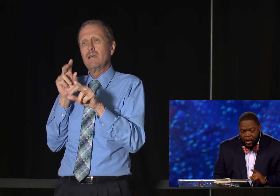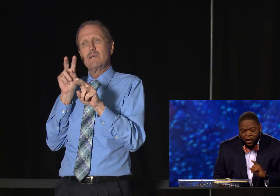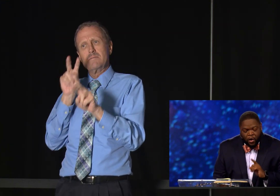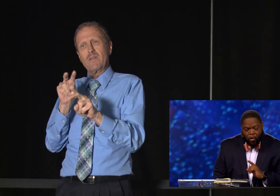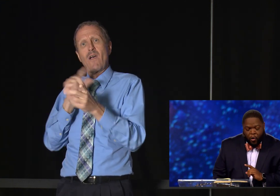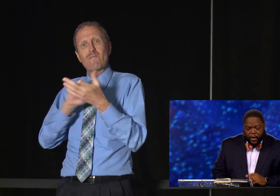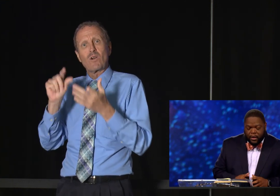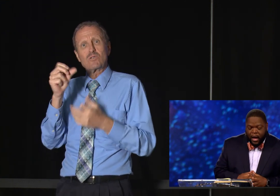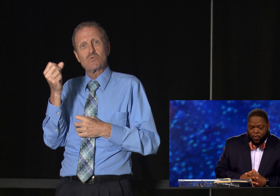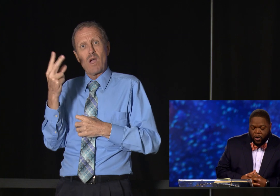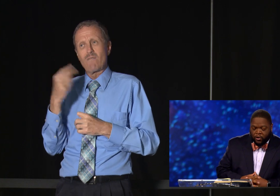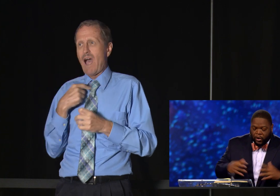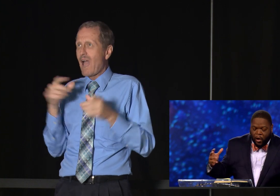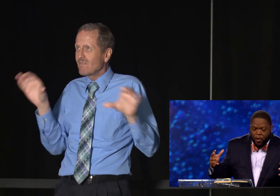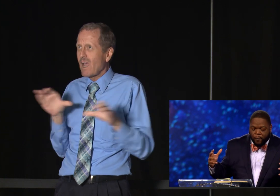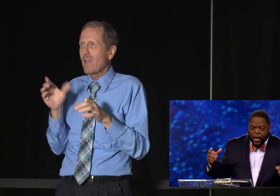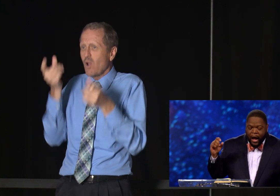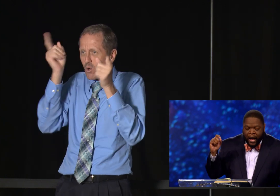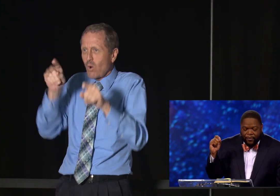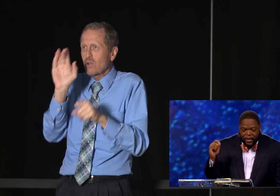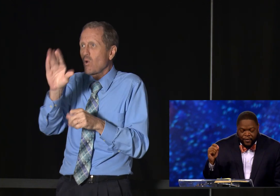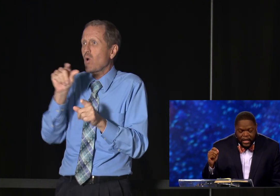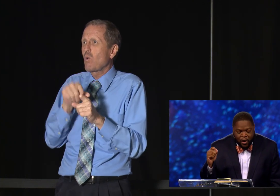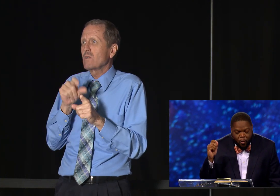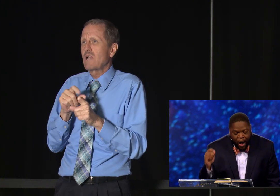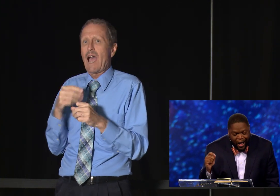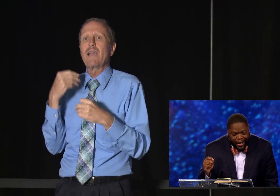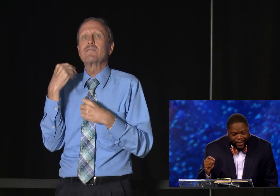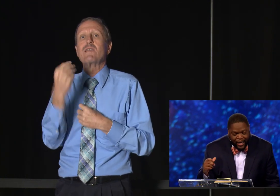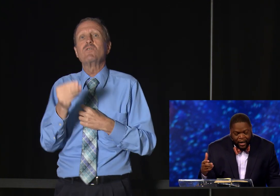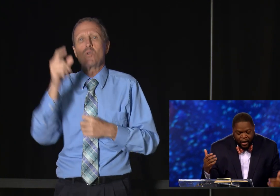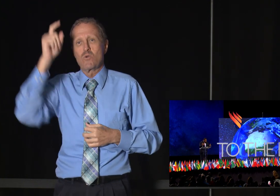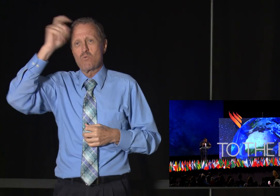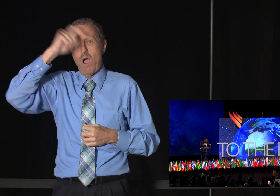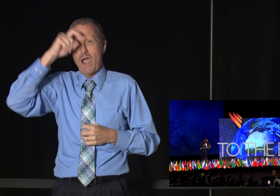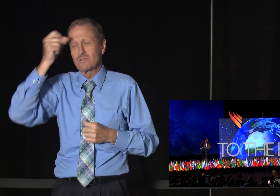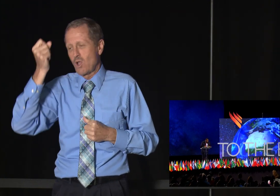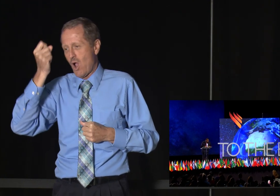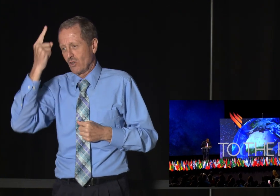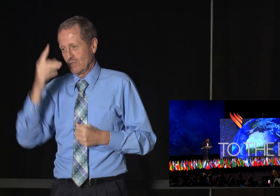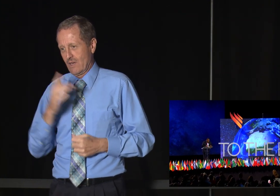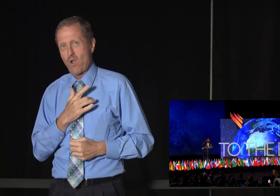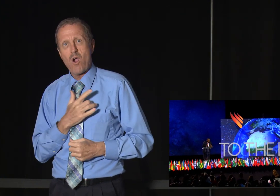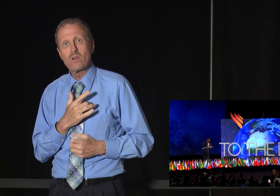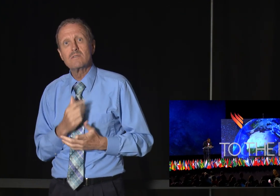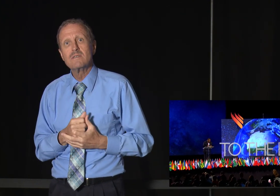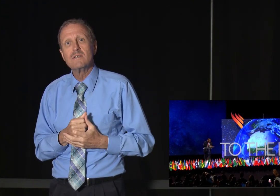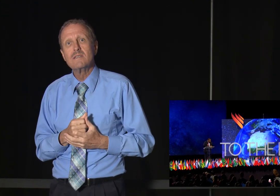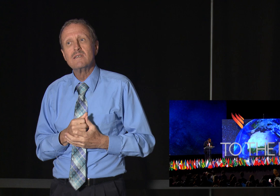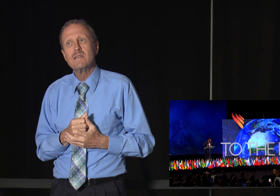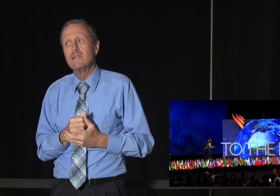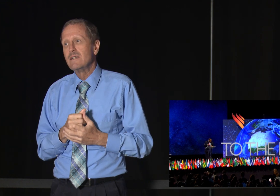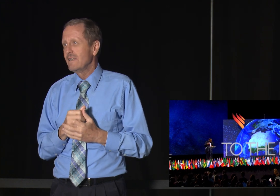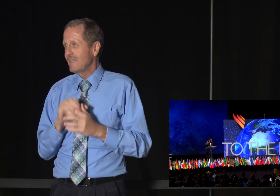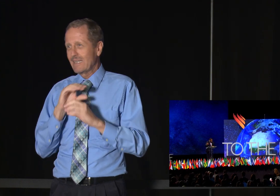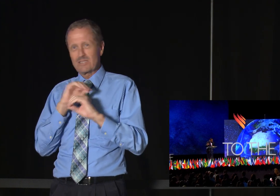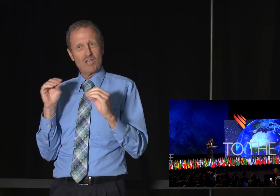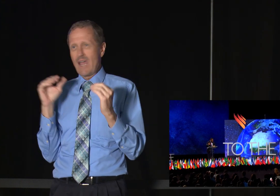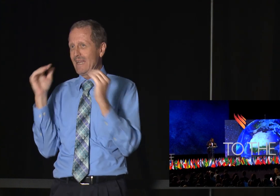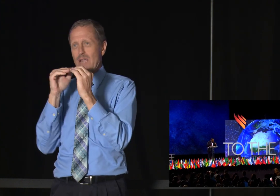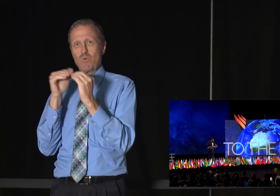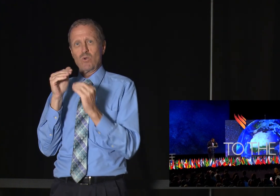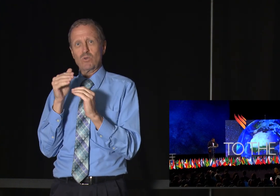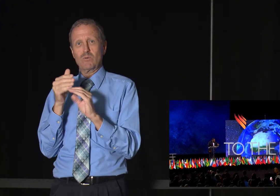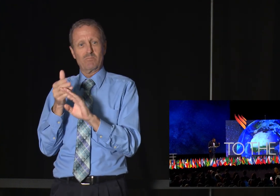have done according to thy words. Lo, I have given thee a wise and an understanding heart, so that there was none like thee before